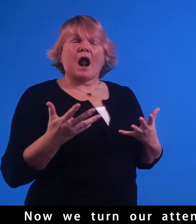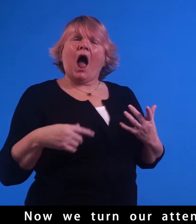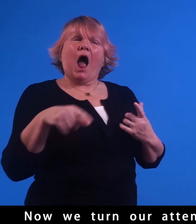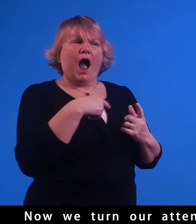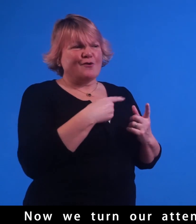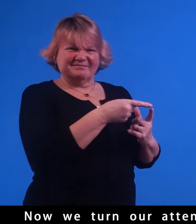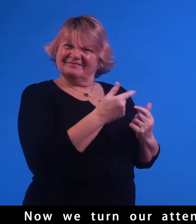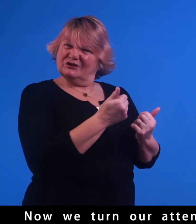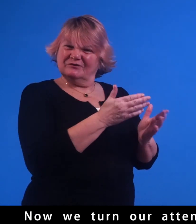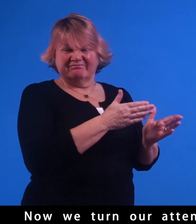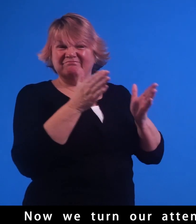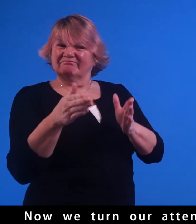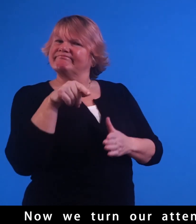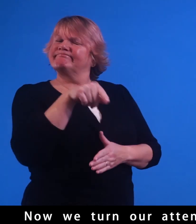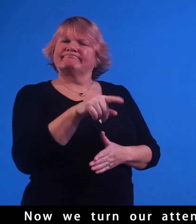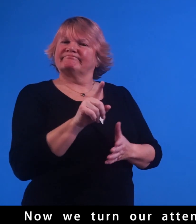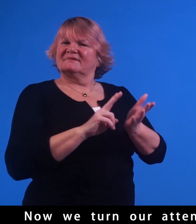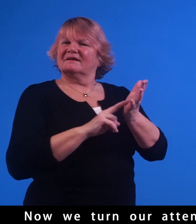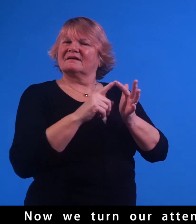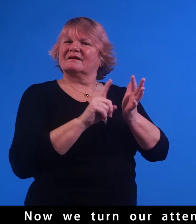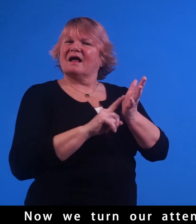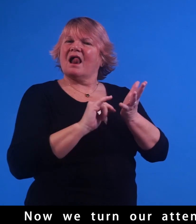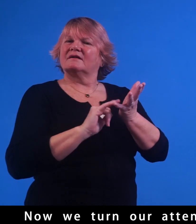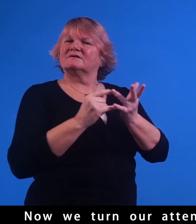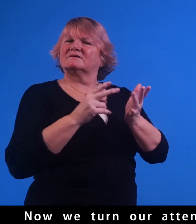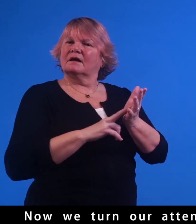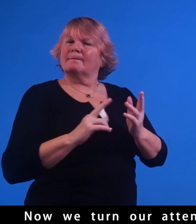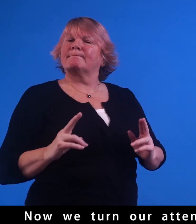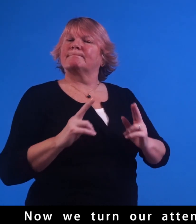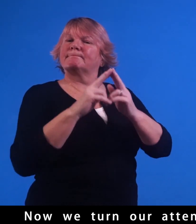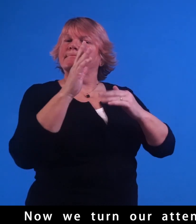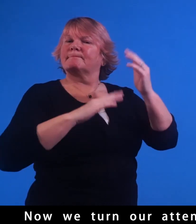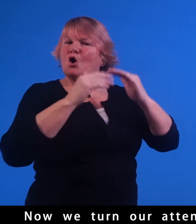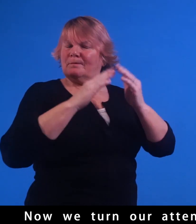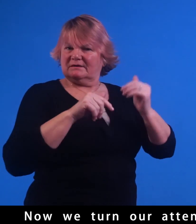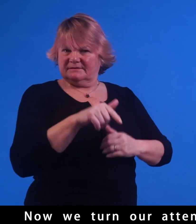Now, we turn our attention to our second monument, the Nelson Monument.